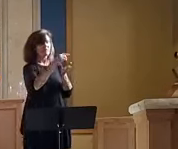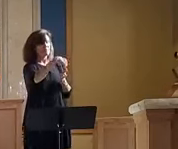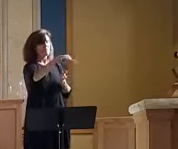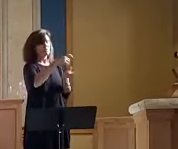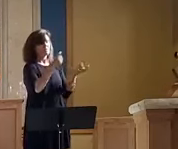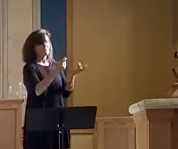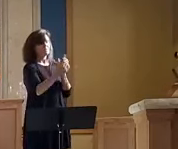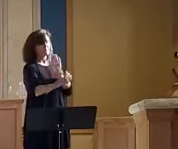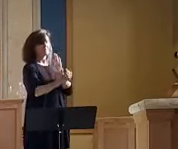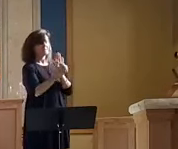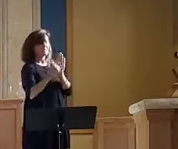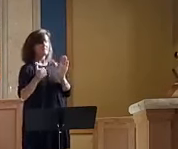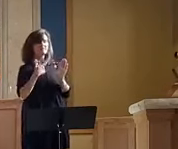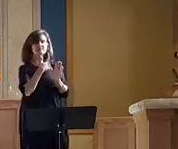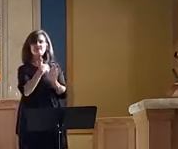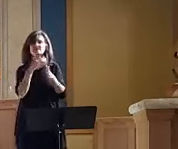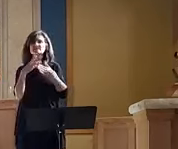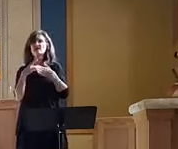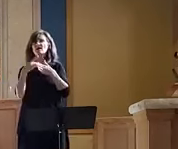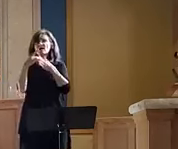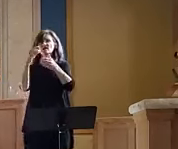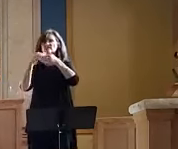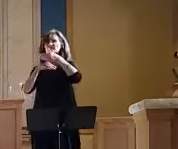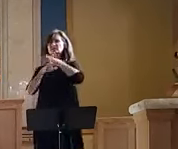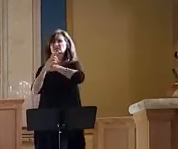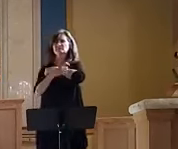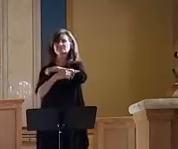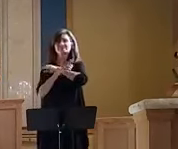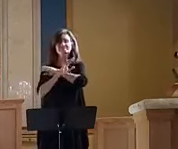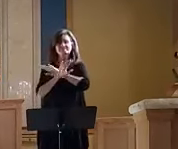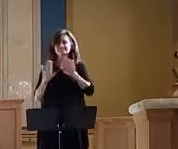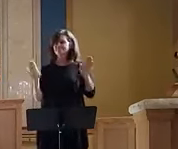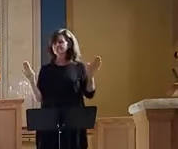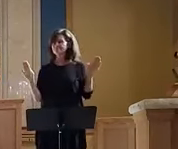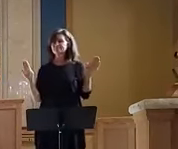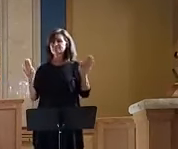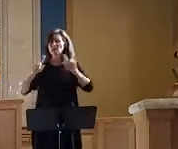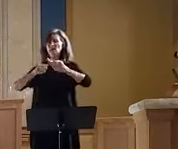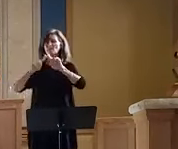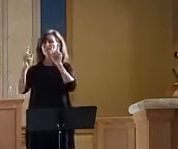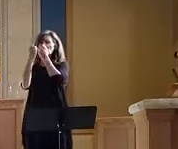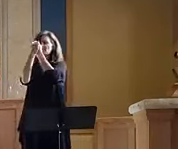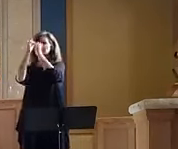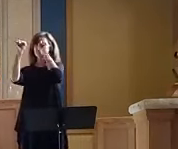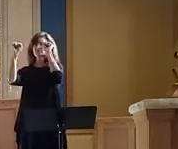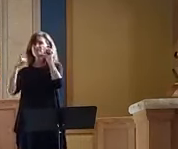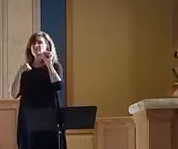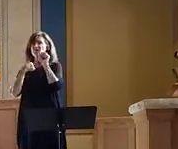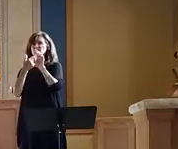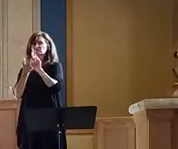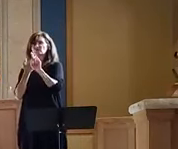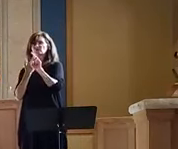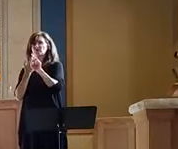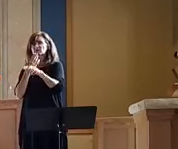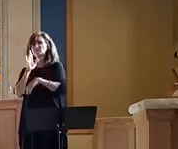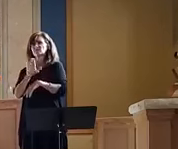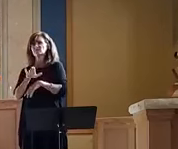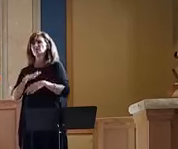forgive those who trespass against us. And lead us not into temptation,